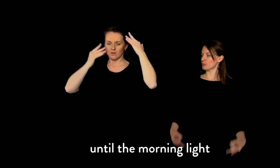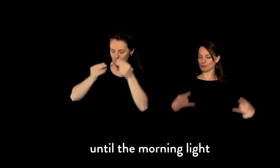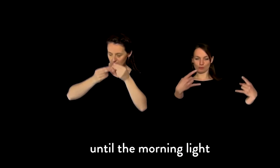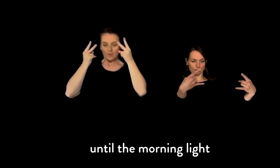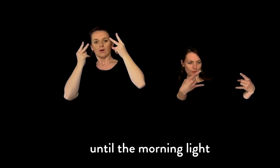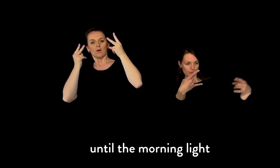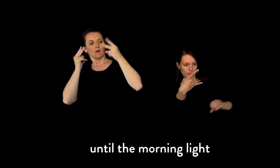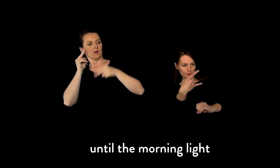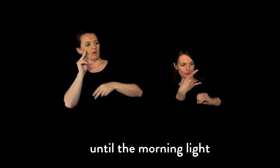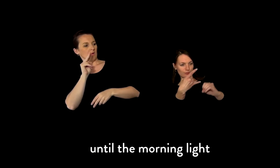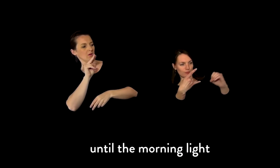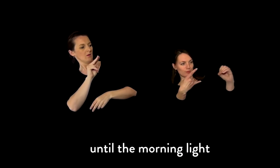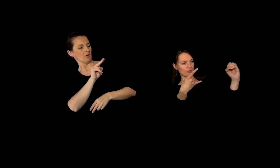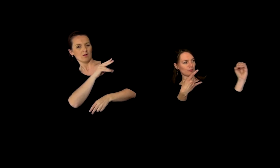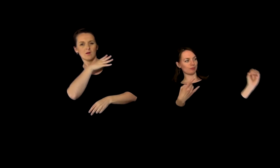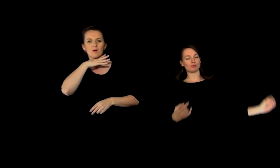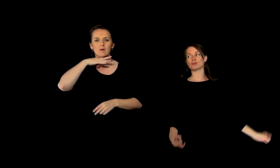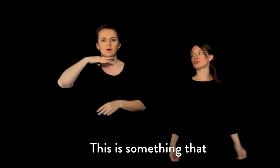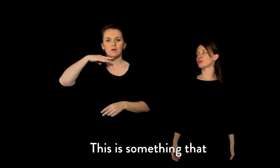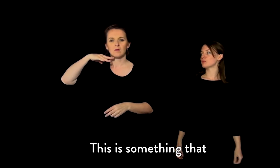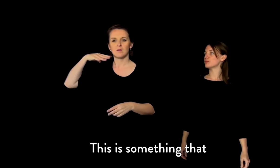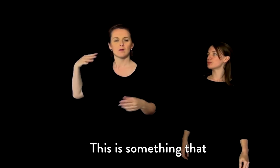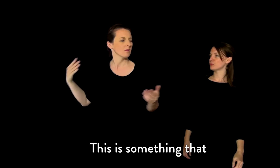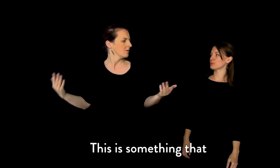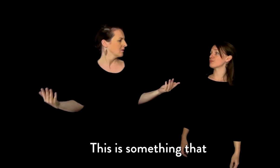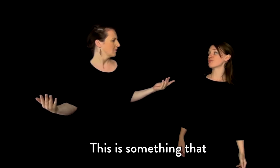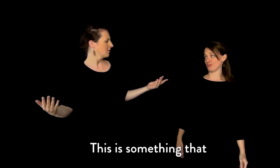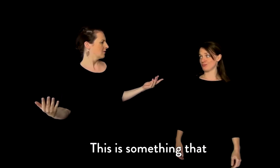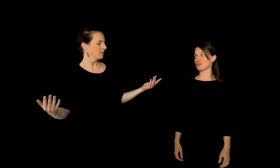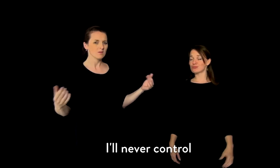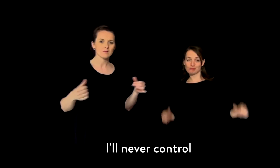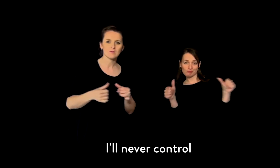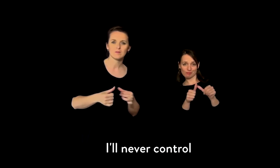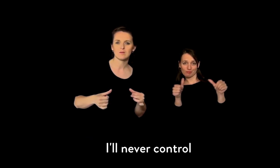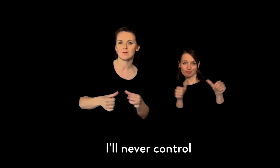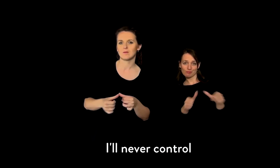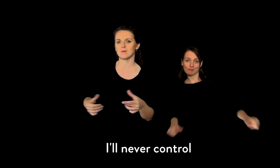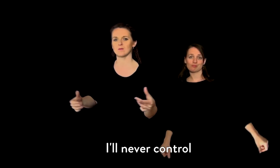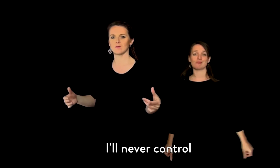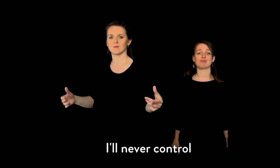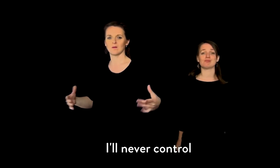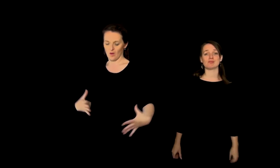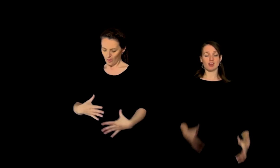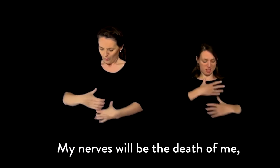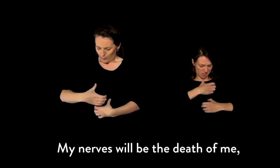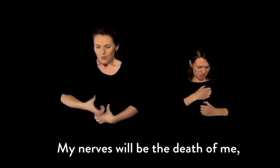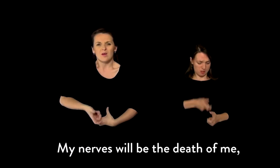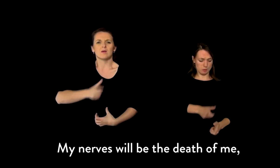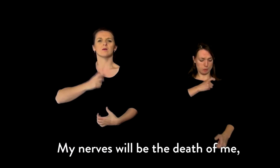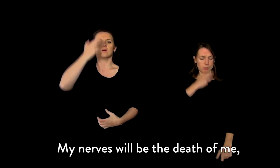until the morning light. This is something that I never control. My nerves will be the